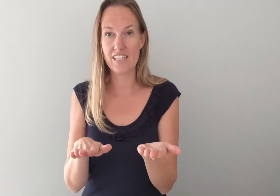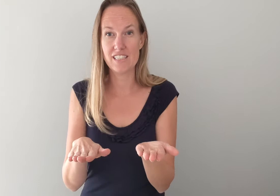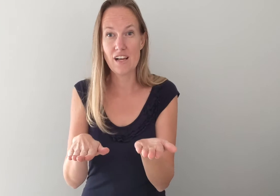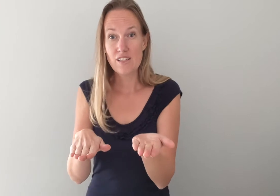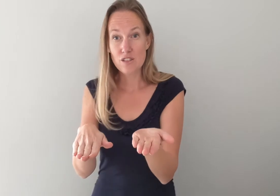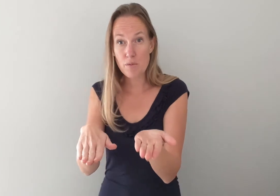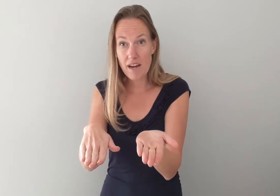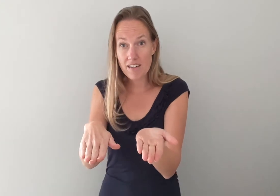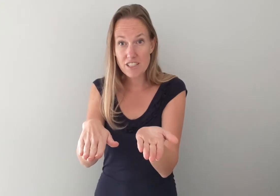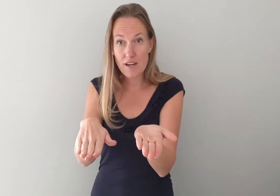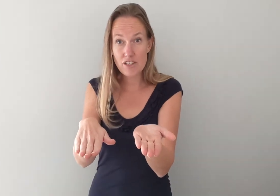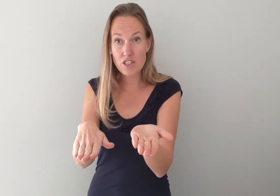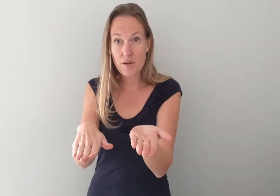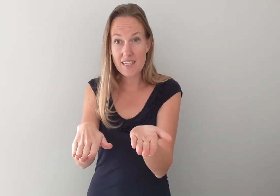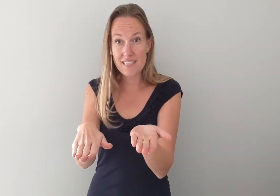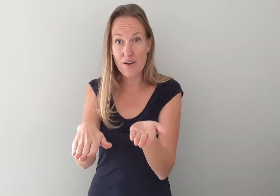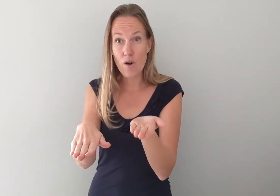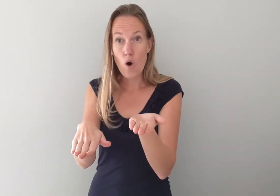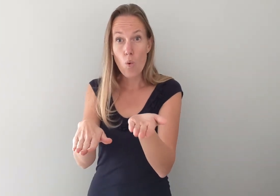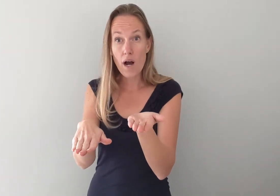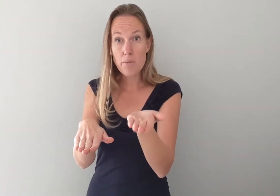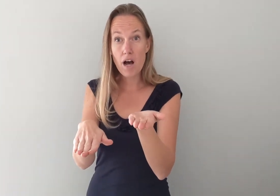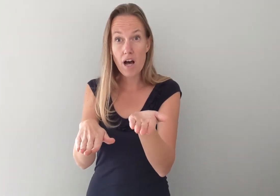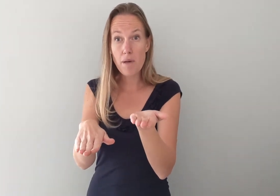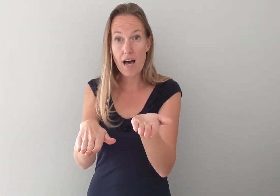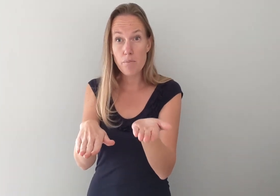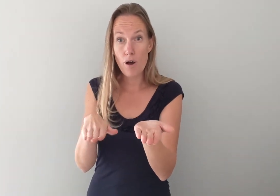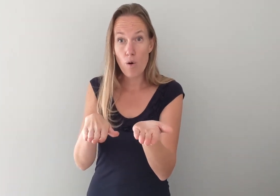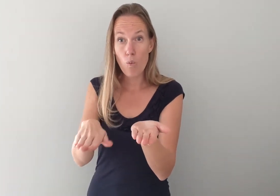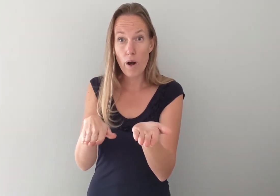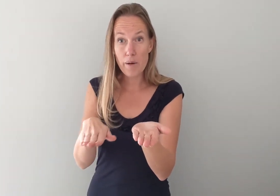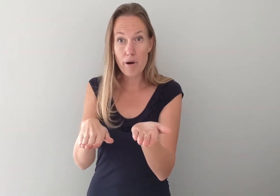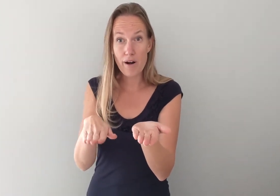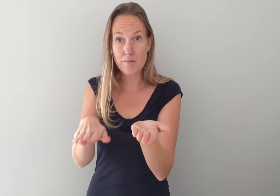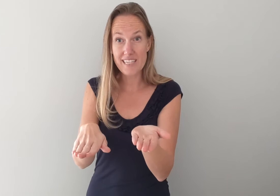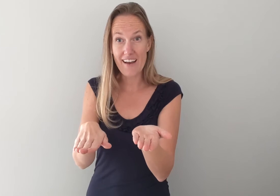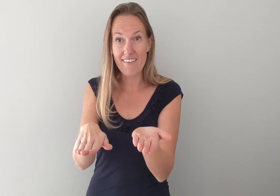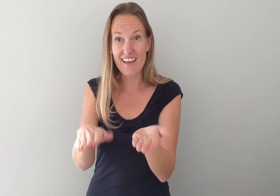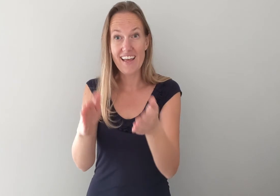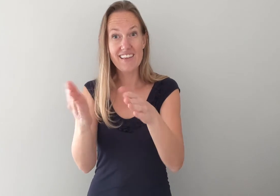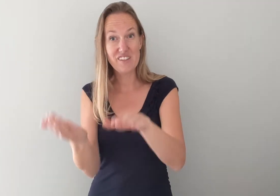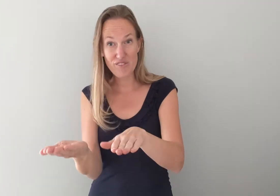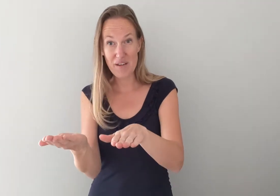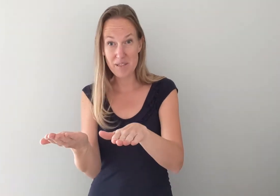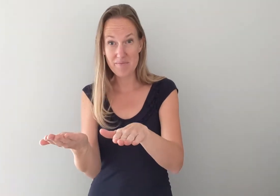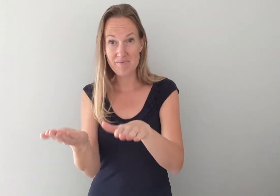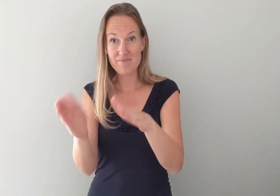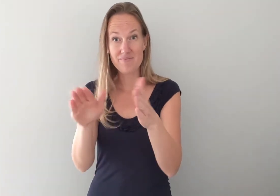perish. So for perish, you have your 2 hands out, one palm up, one palm down, and then you flip.